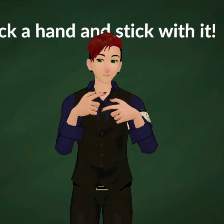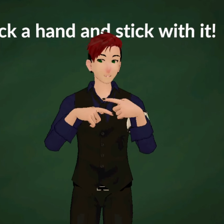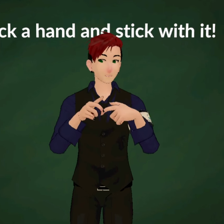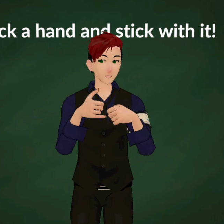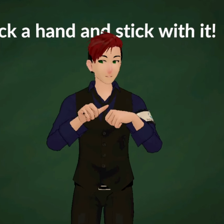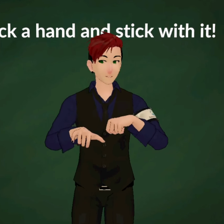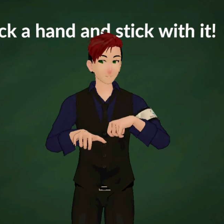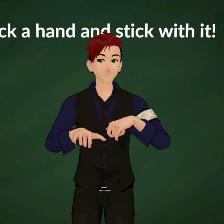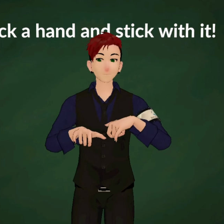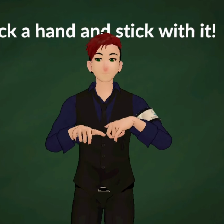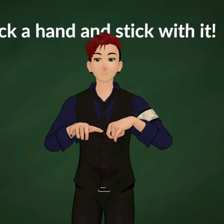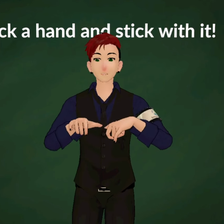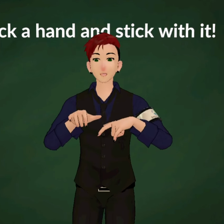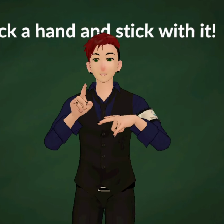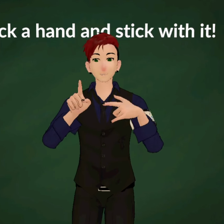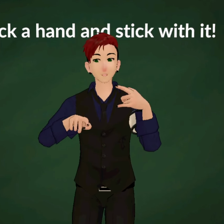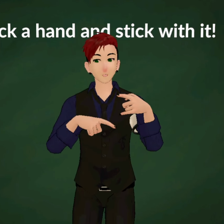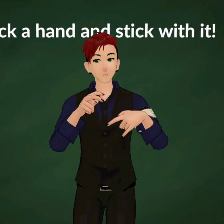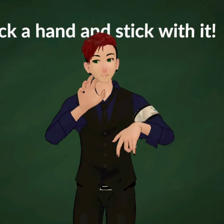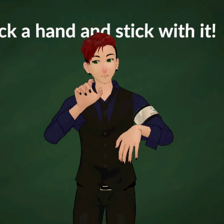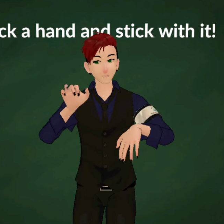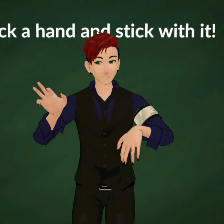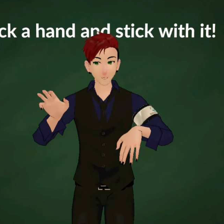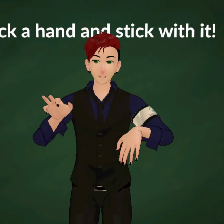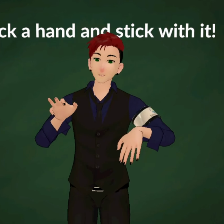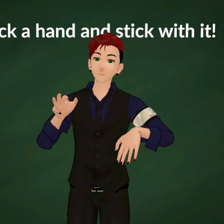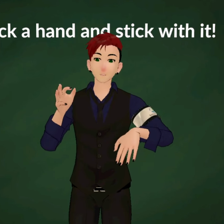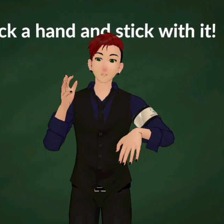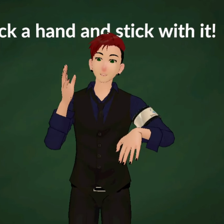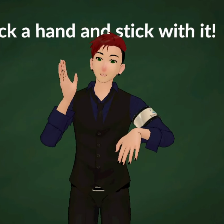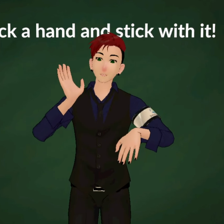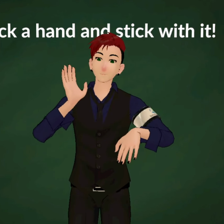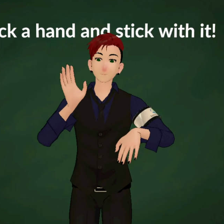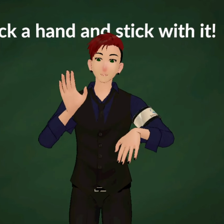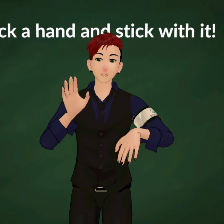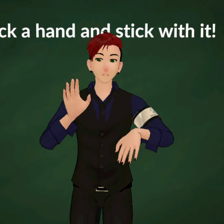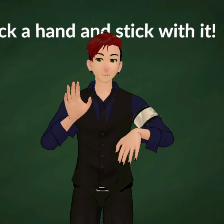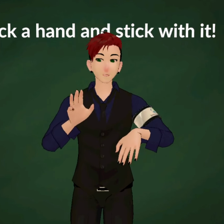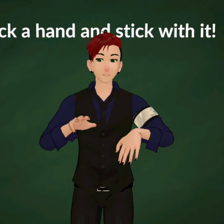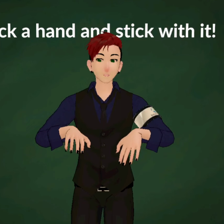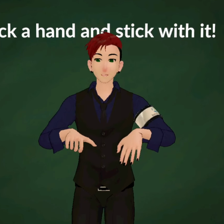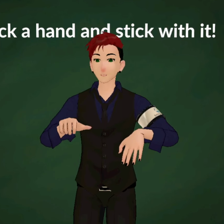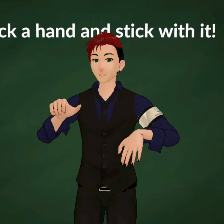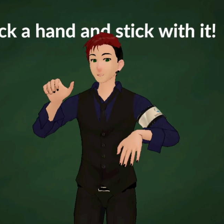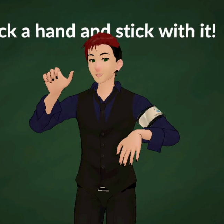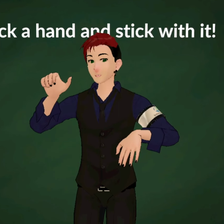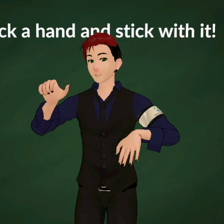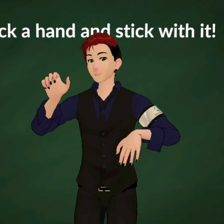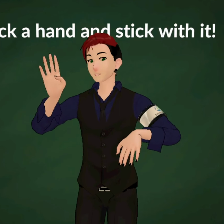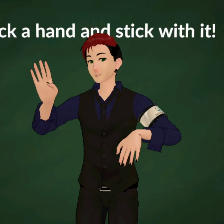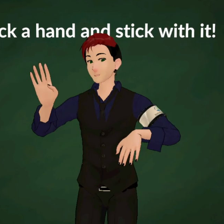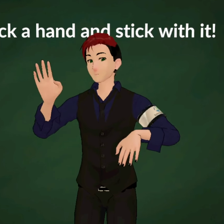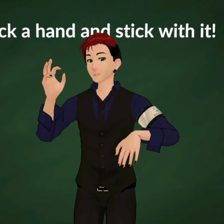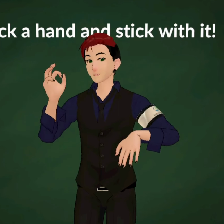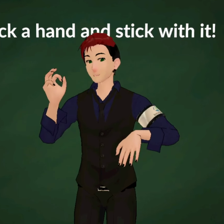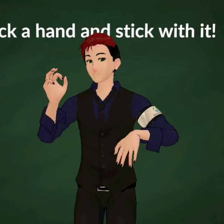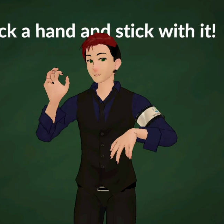and sign with it. So whenever you're spelling, one thing I would always see with newbies would they be like, oh, A, B,